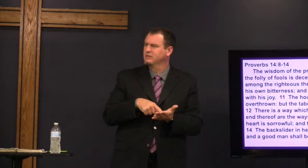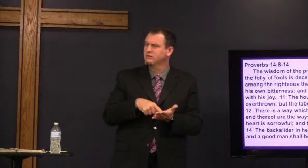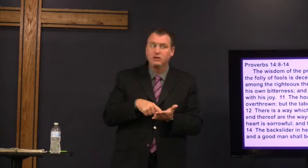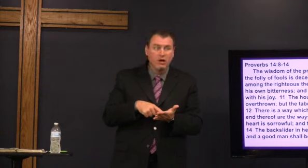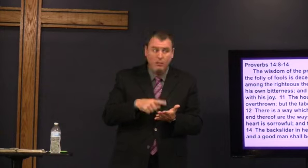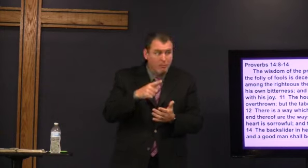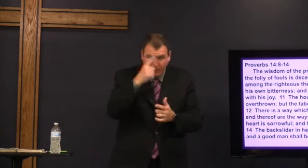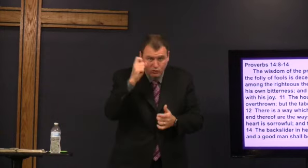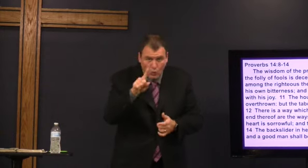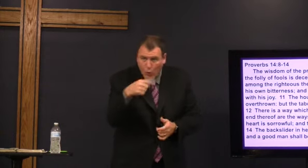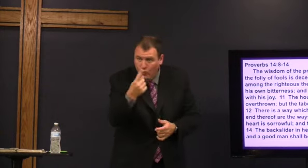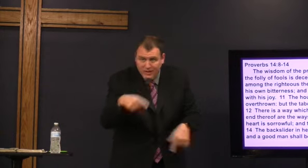how you're going to deal with this.